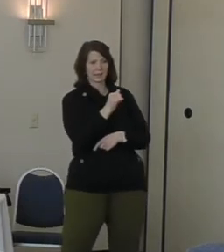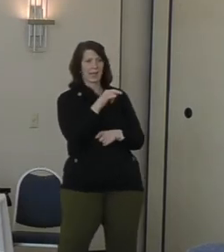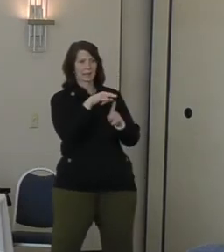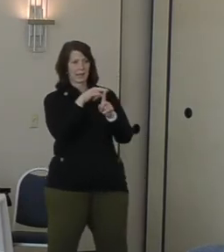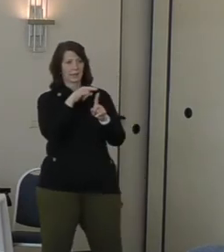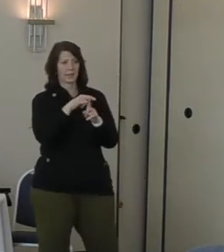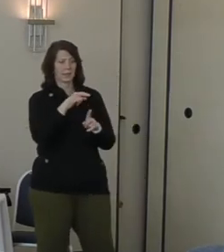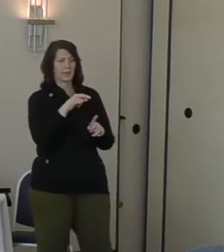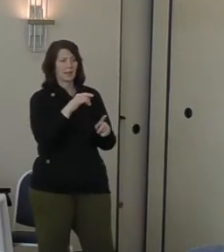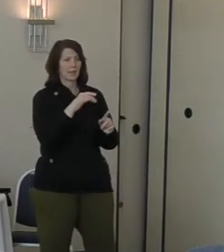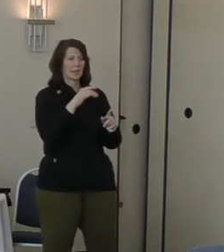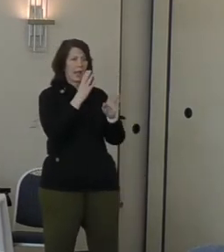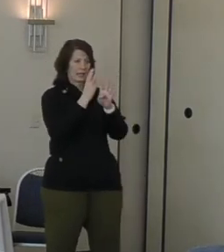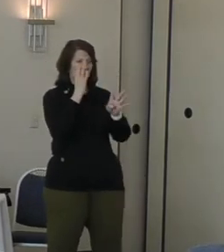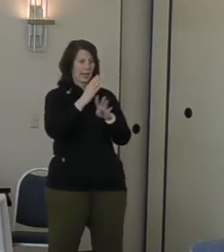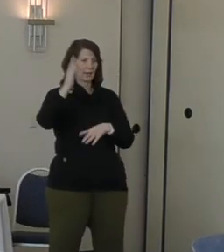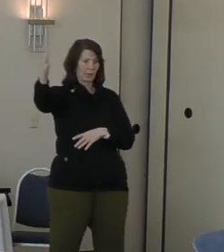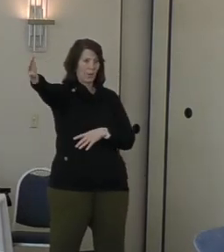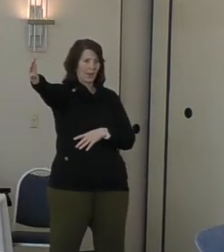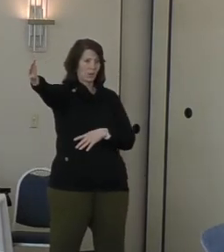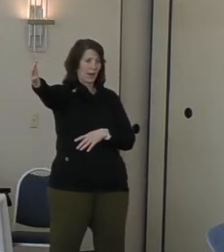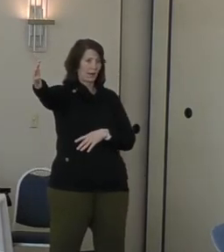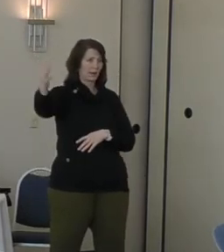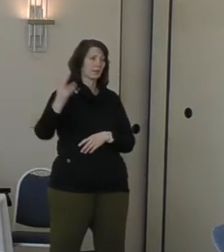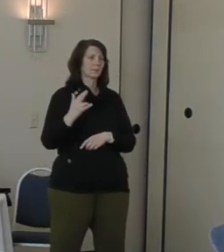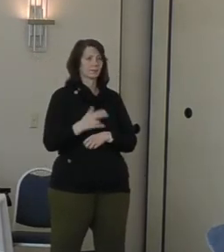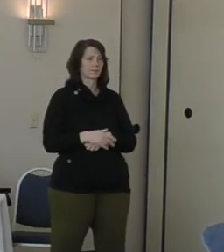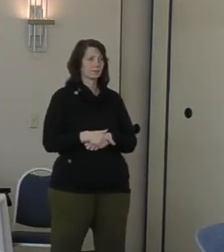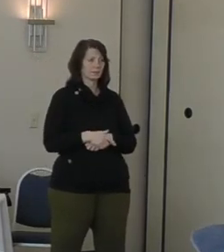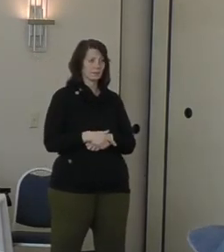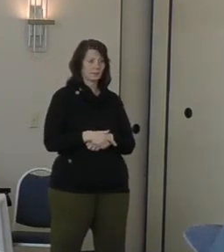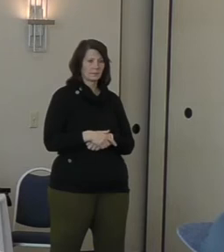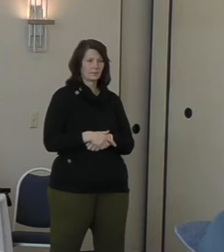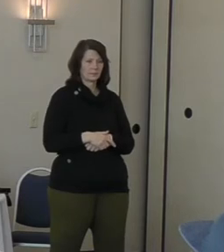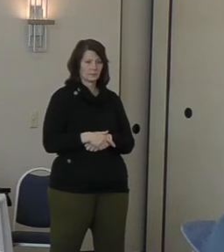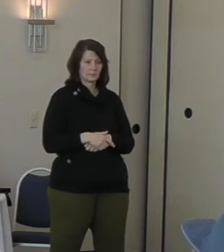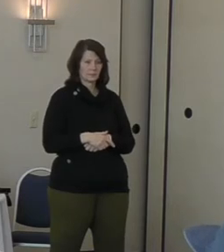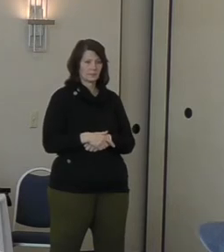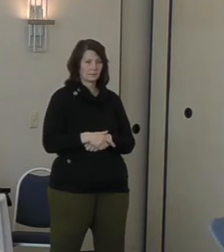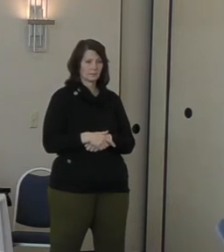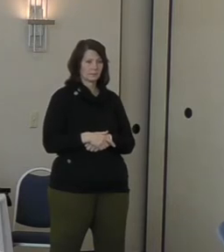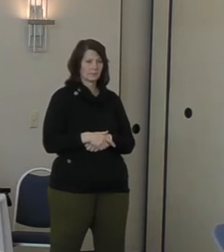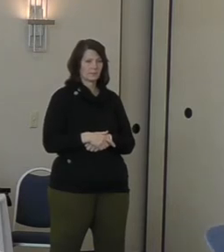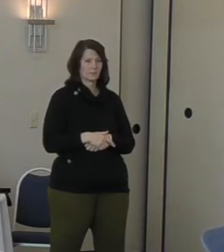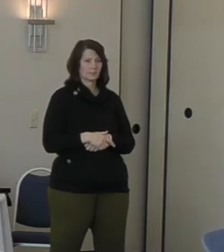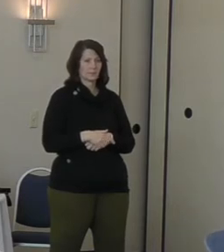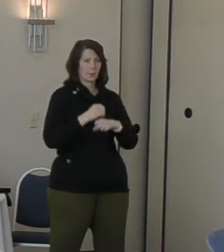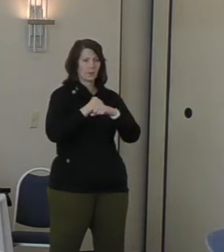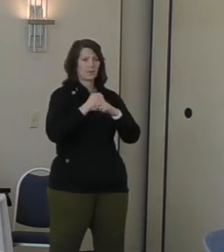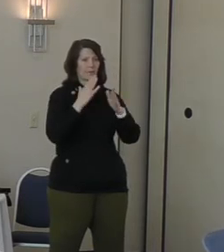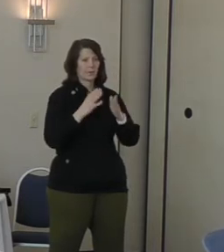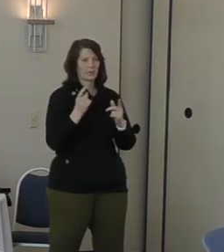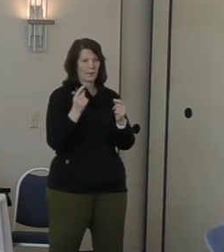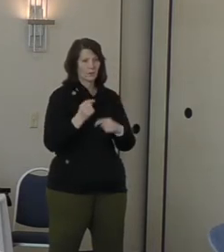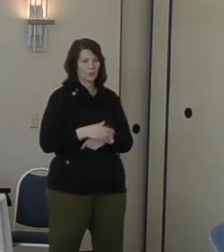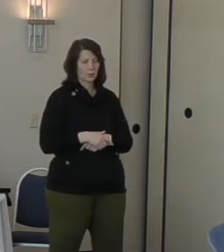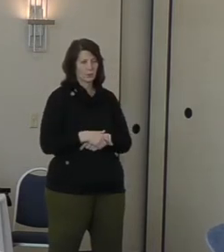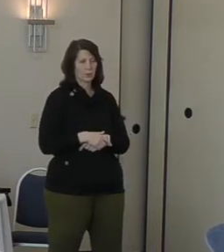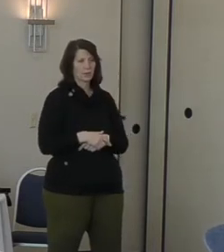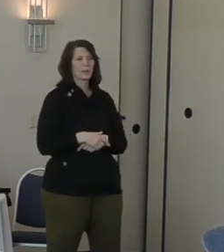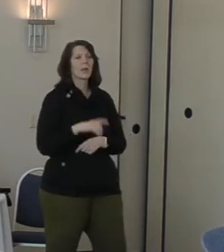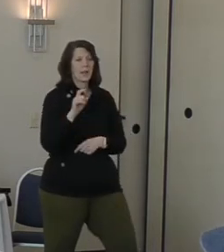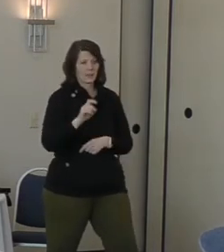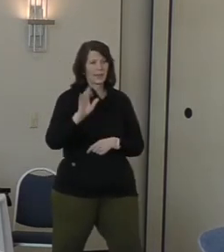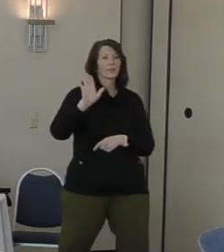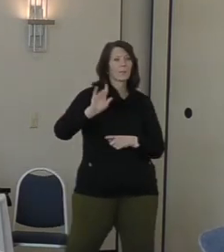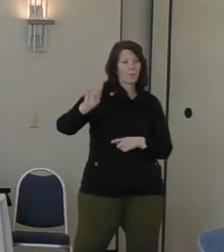ruck. Our stack is coming wider out. And what's the advantage of moving everything wider from the ruck? What do the defenders have to do? Yeah, they have to